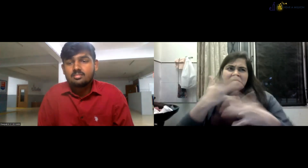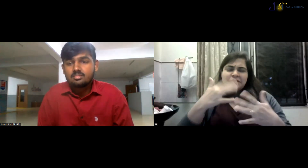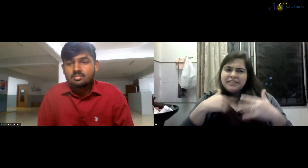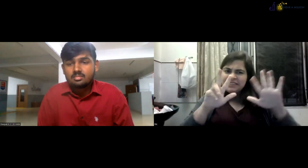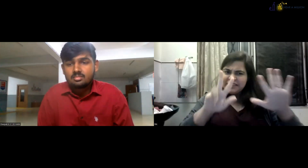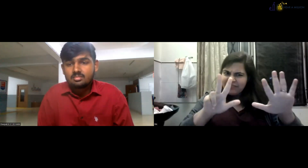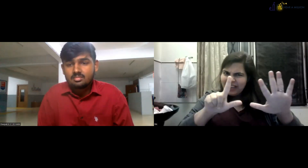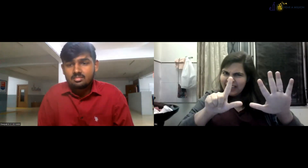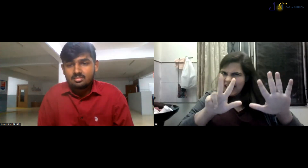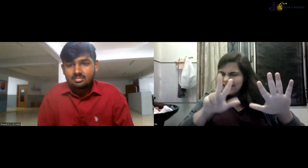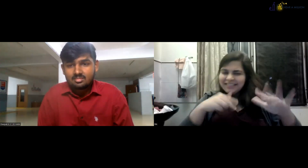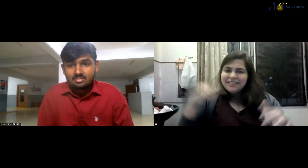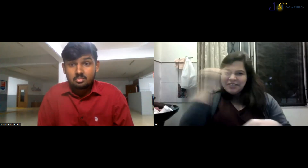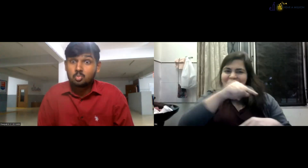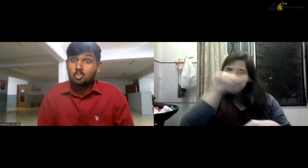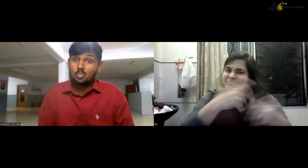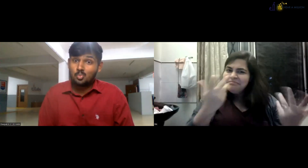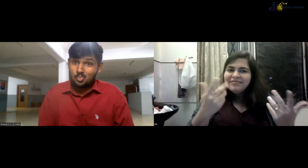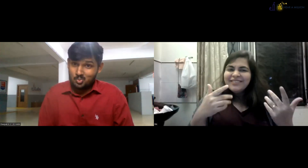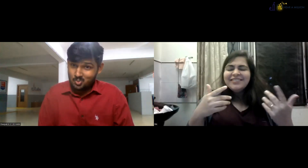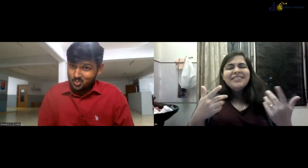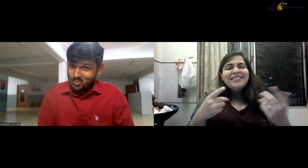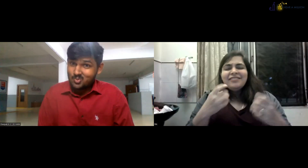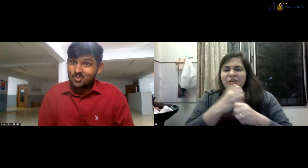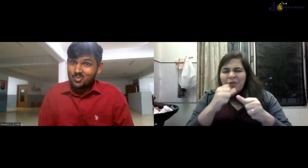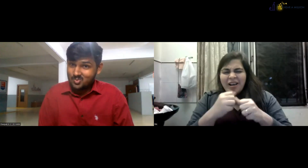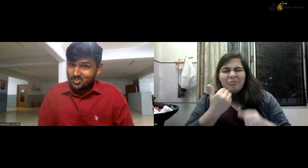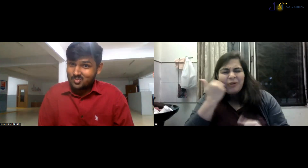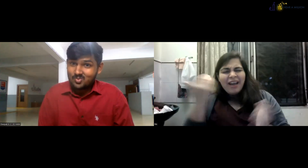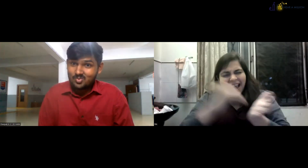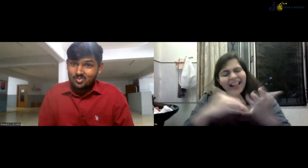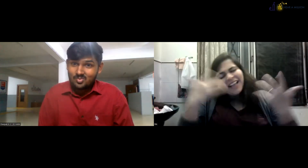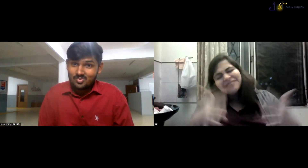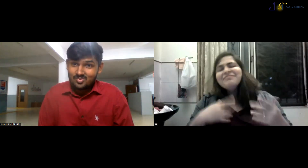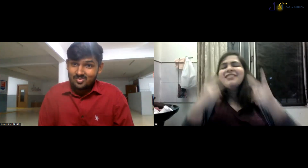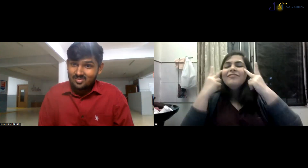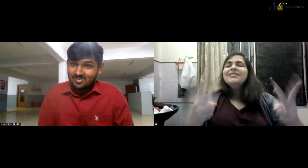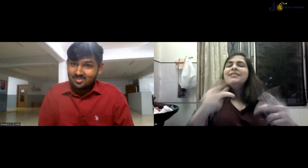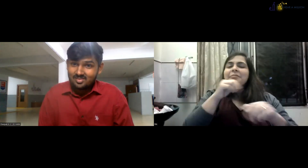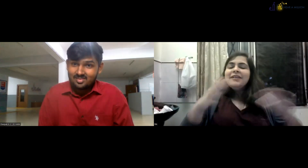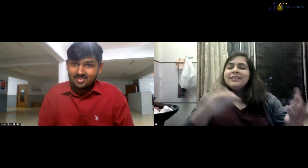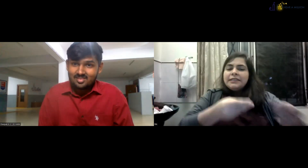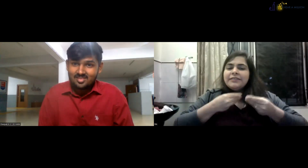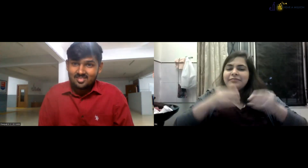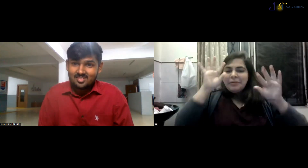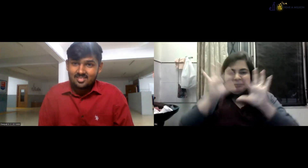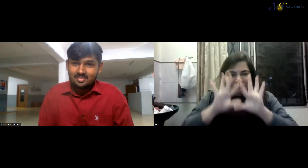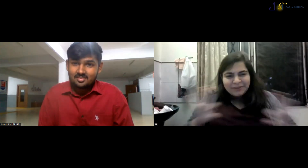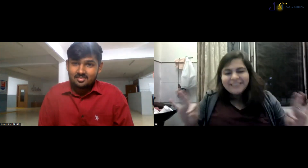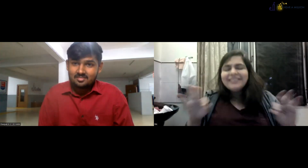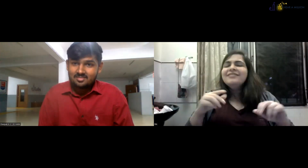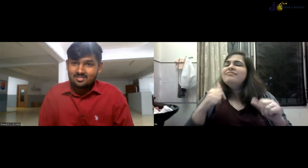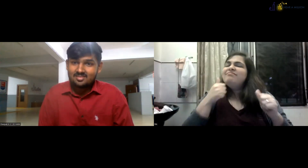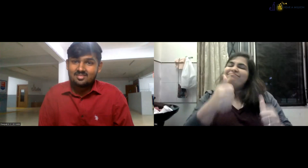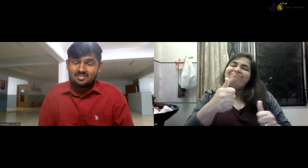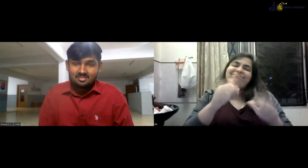beach area, I really like it. So I think I went to Goa multiple times. I think it's